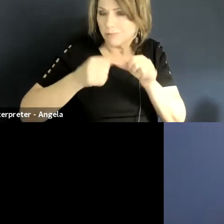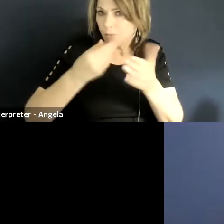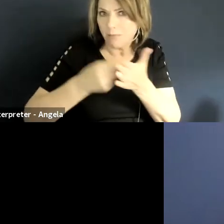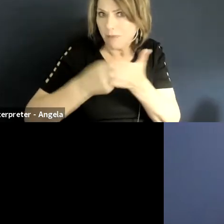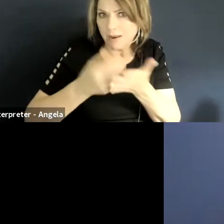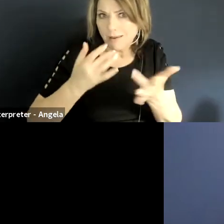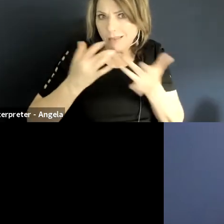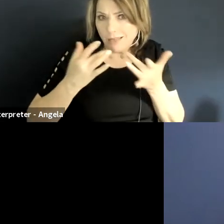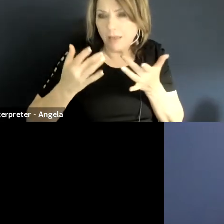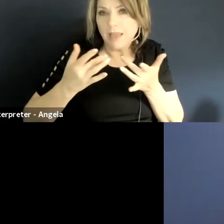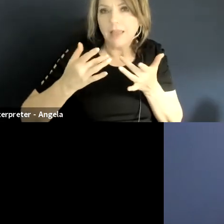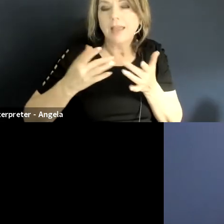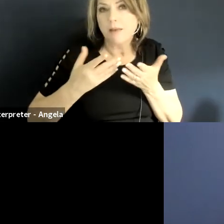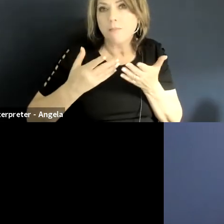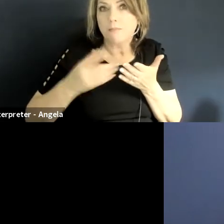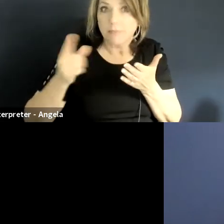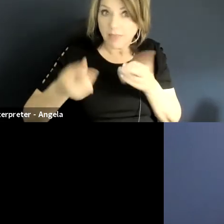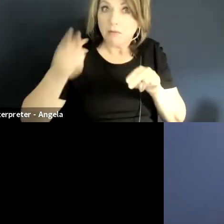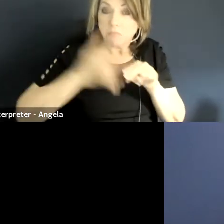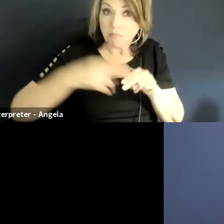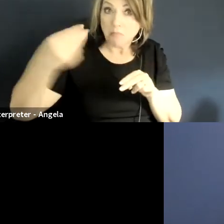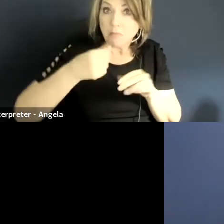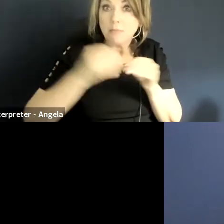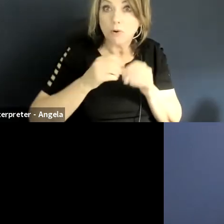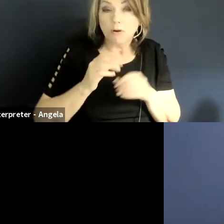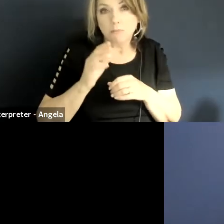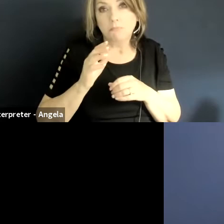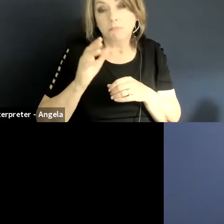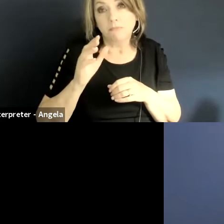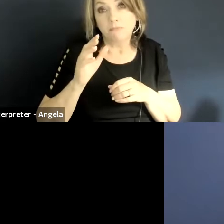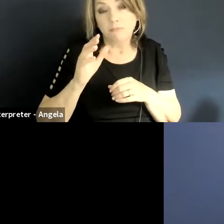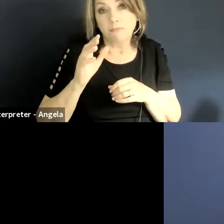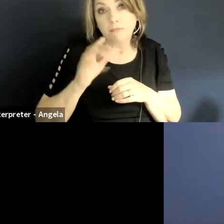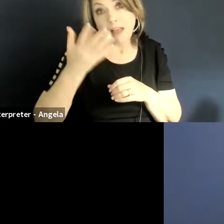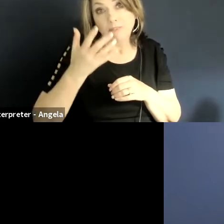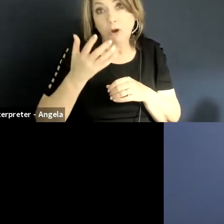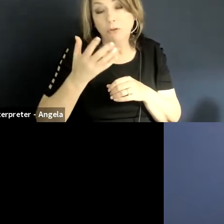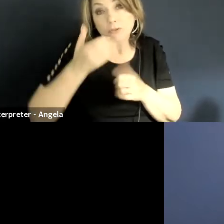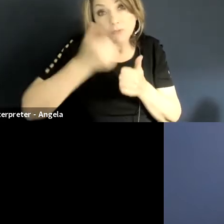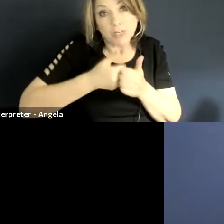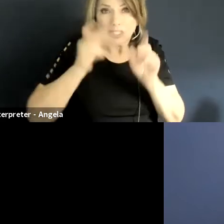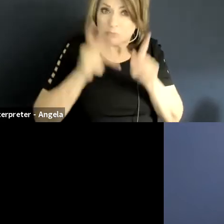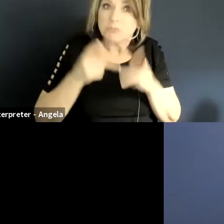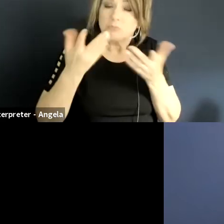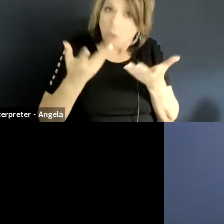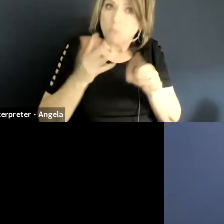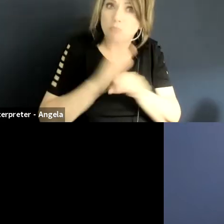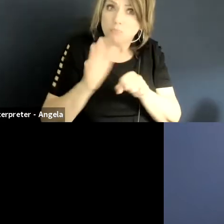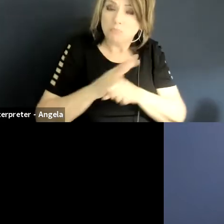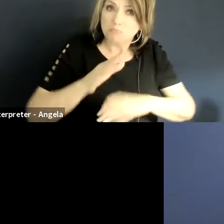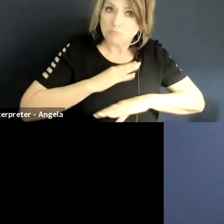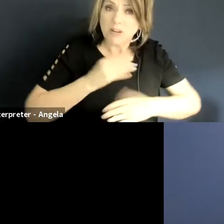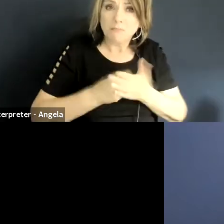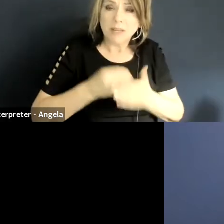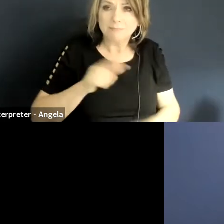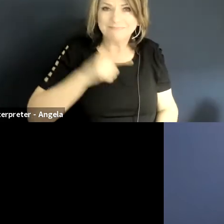the reimbursement. They increased it by $5 a month per person, which gave us enough money to